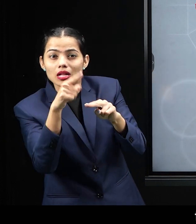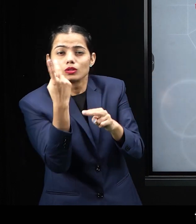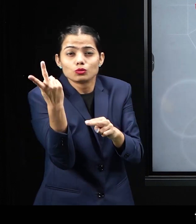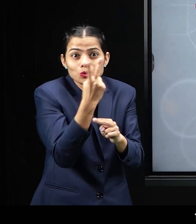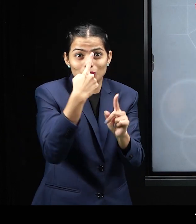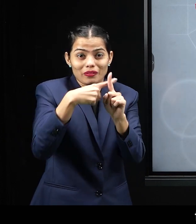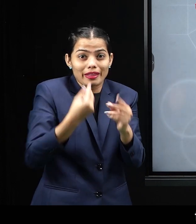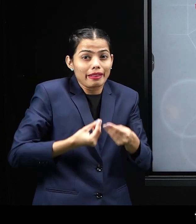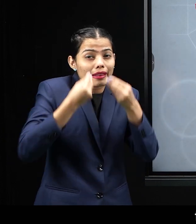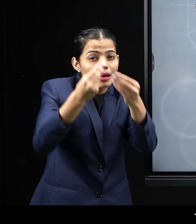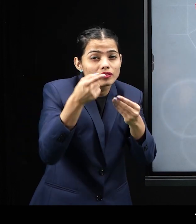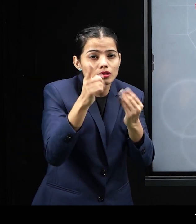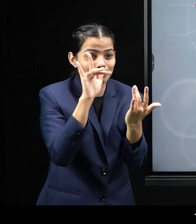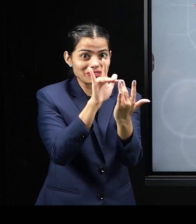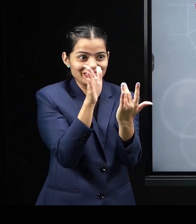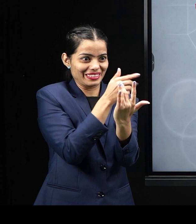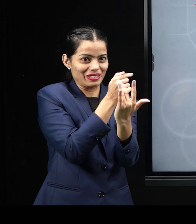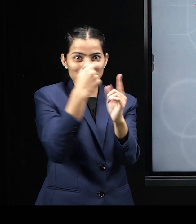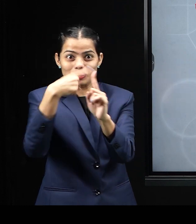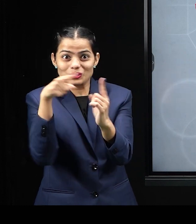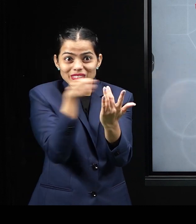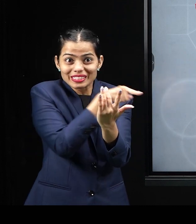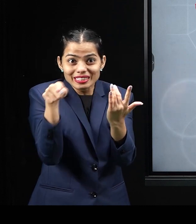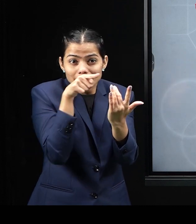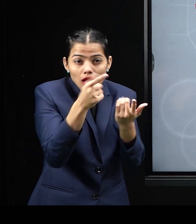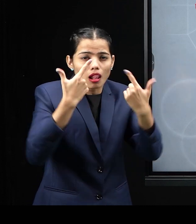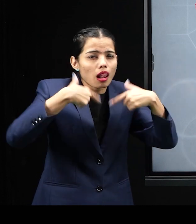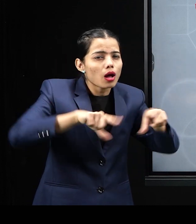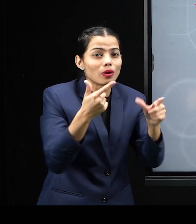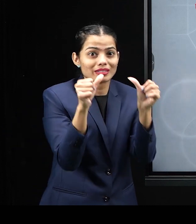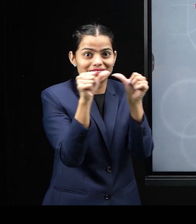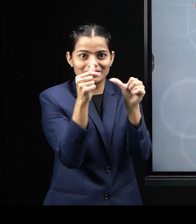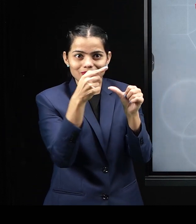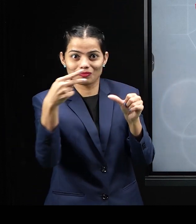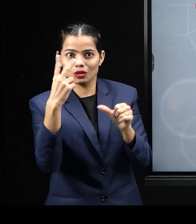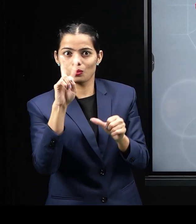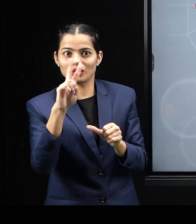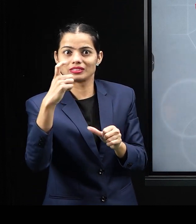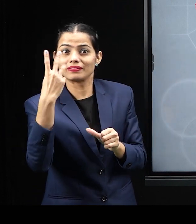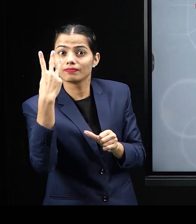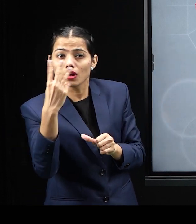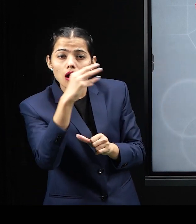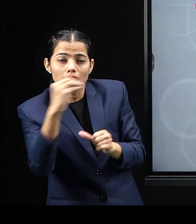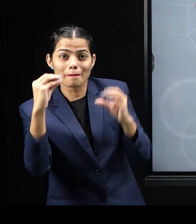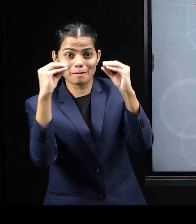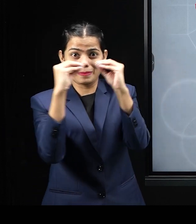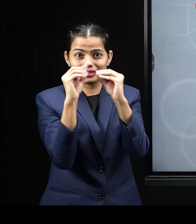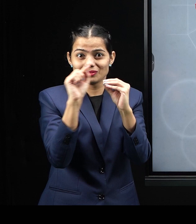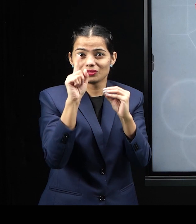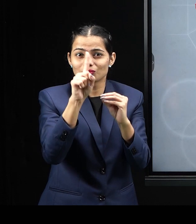positive integers. Let A is equal to 273 and B is equal to